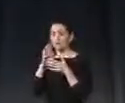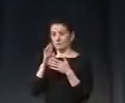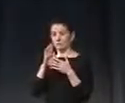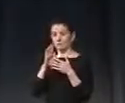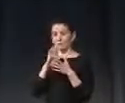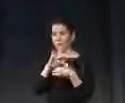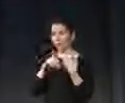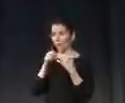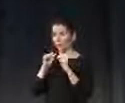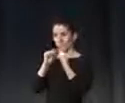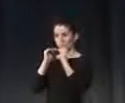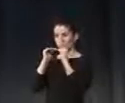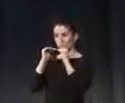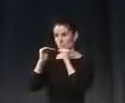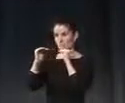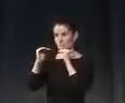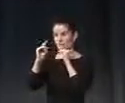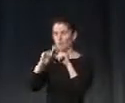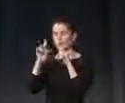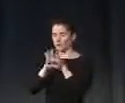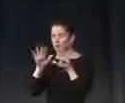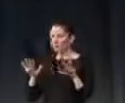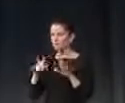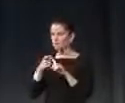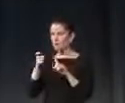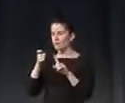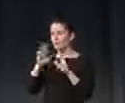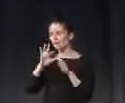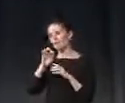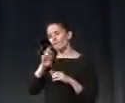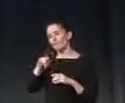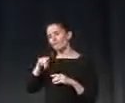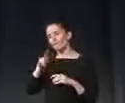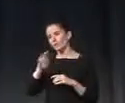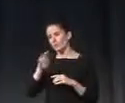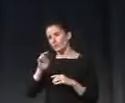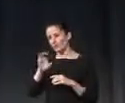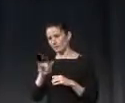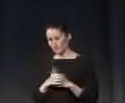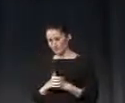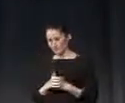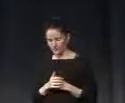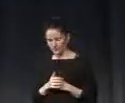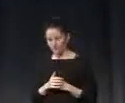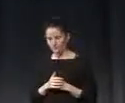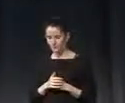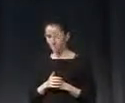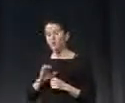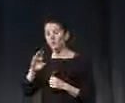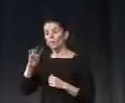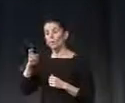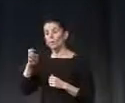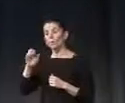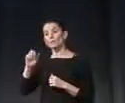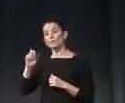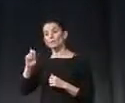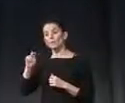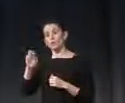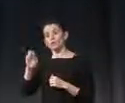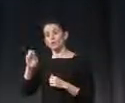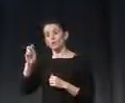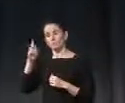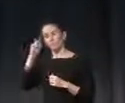same pitch and yet distinguished by aspects of frequency, timbre. Charles Wheatstone surmised that articulation was the result